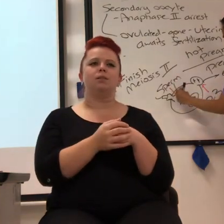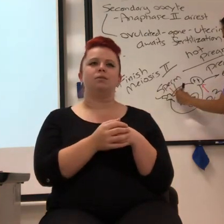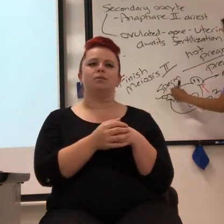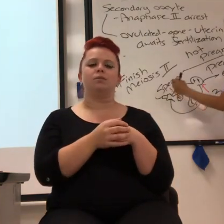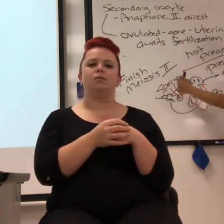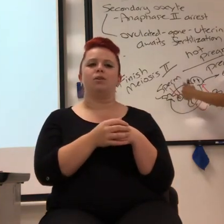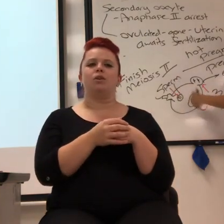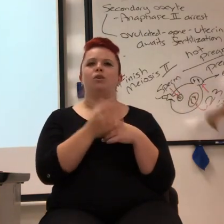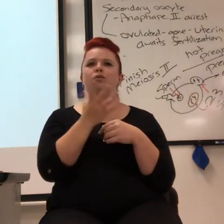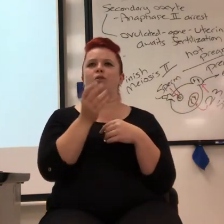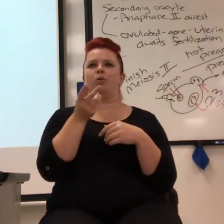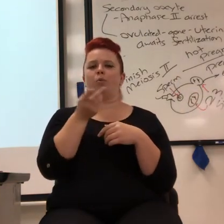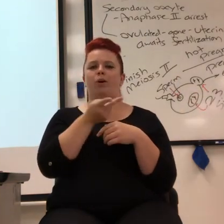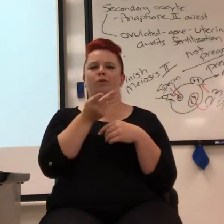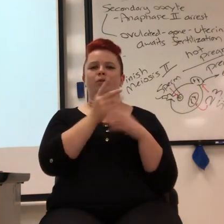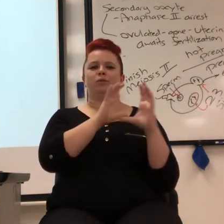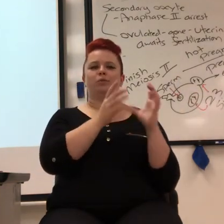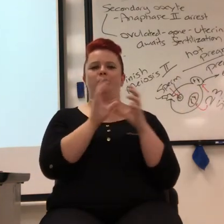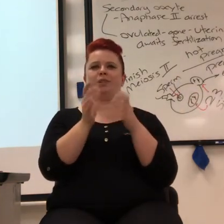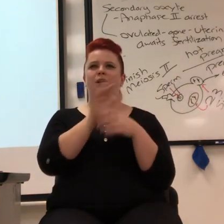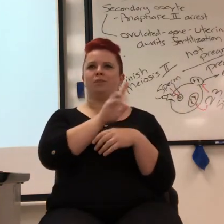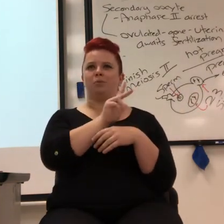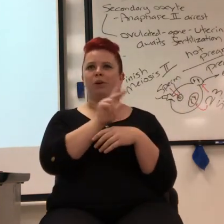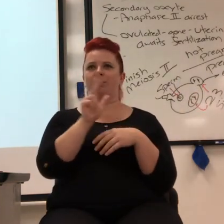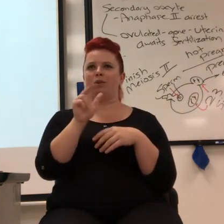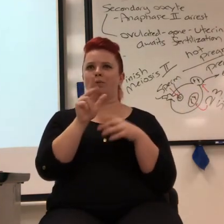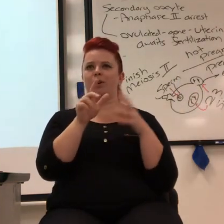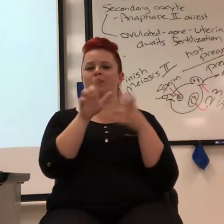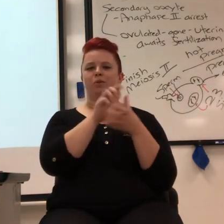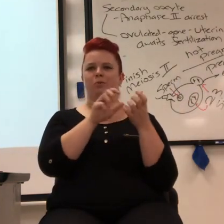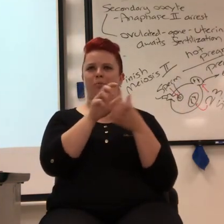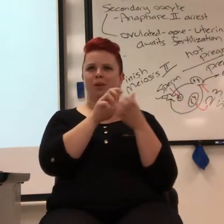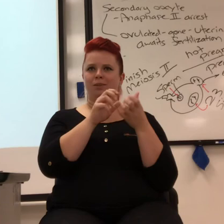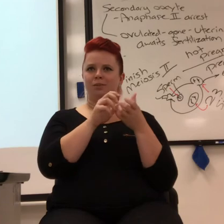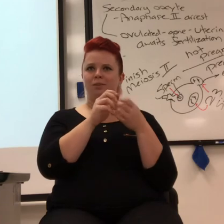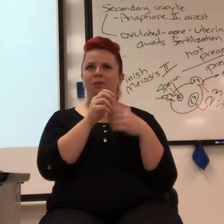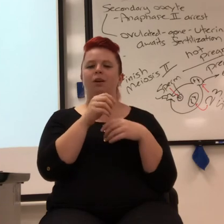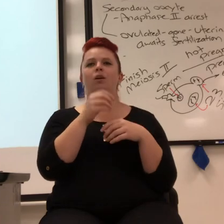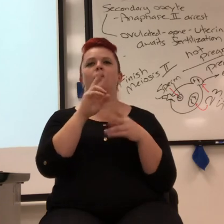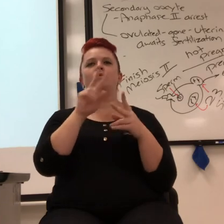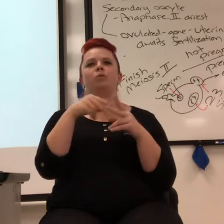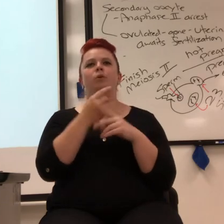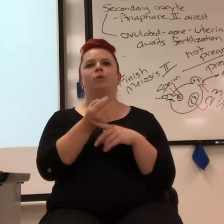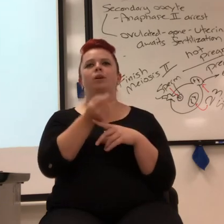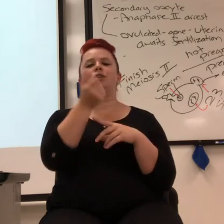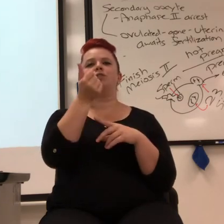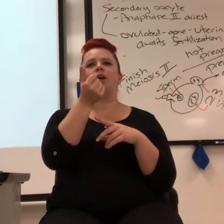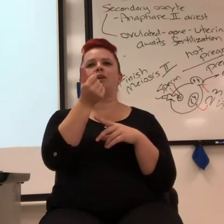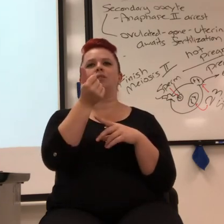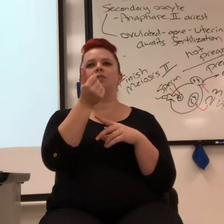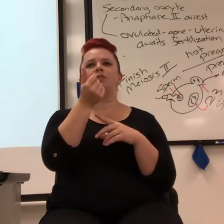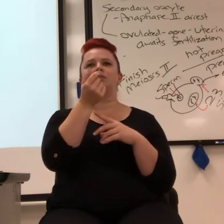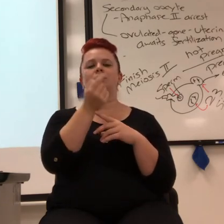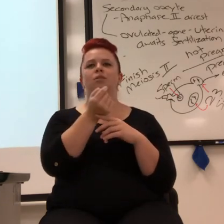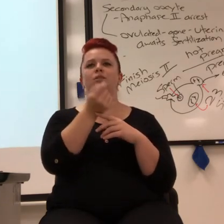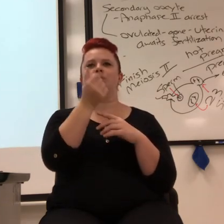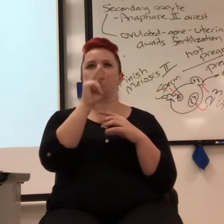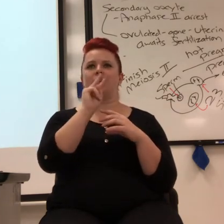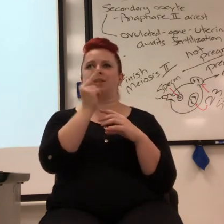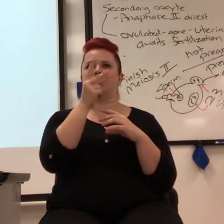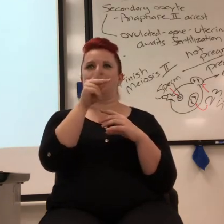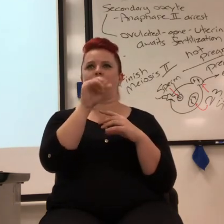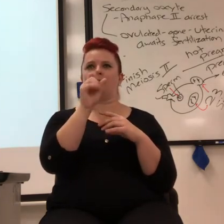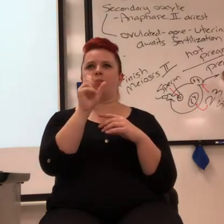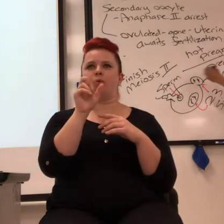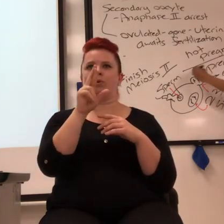His 23 chromosomes. To restore the full complement, and you reject the second polar body. Where's the first polar body? I guess I should